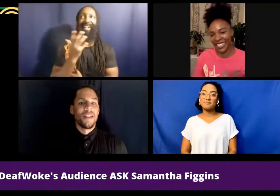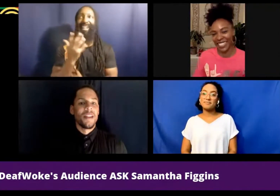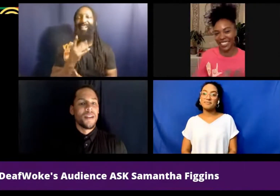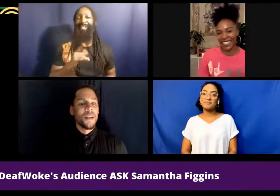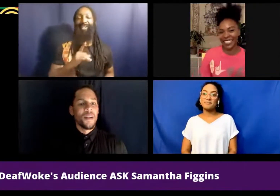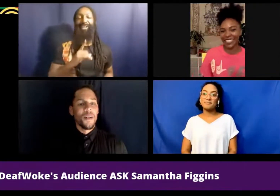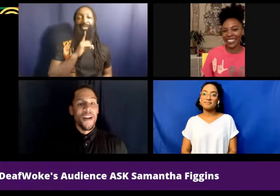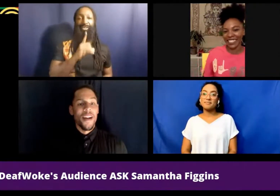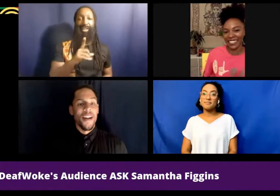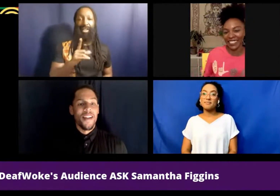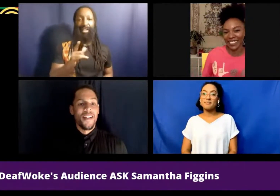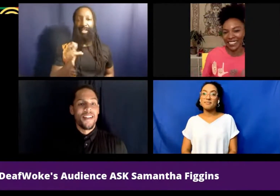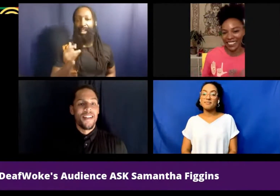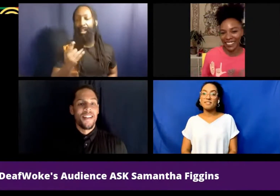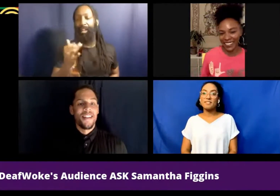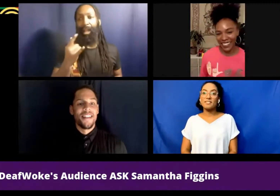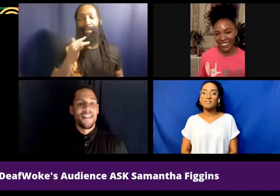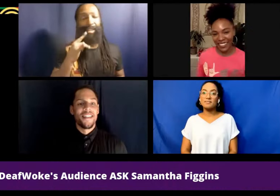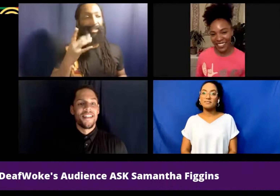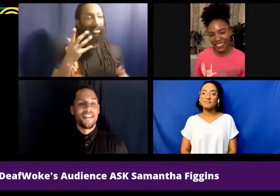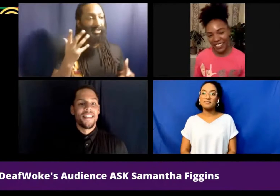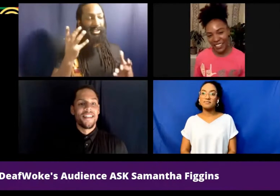Wow.